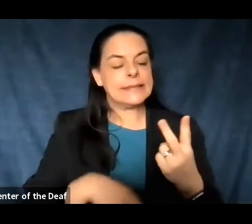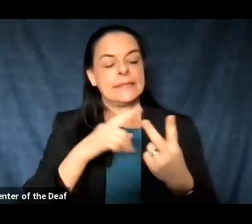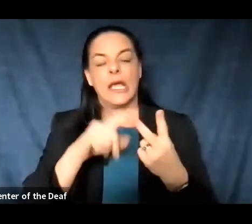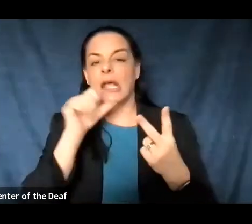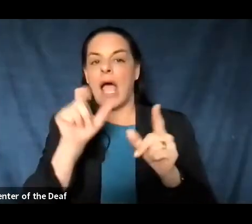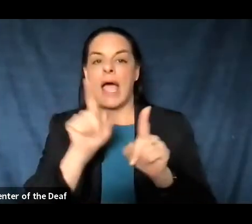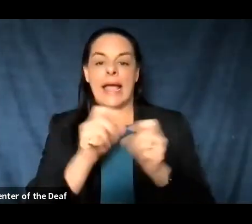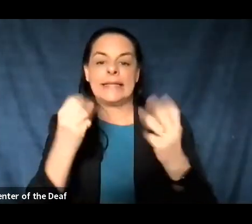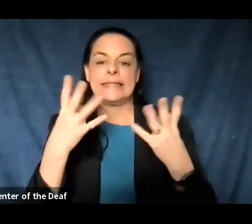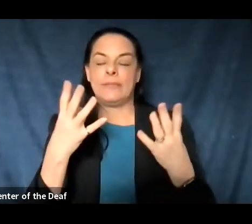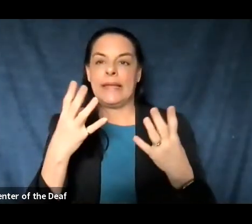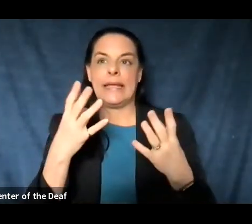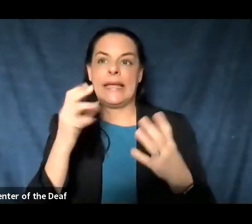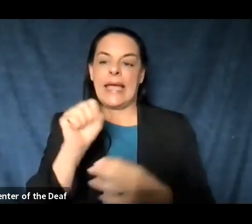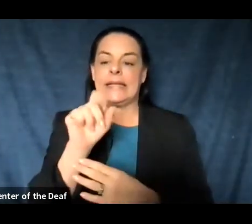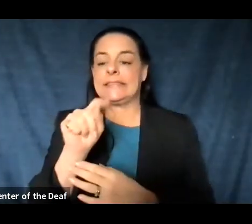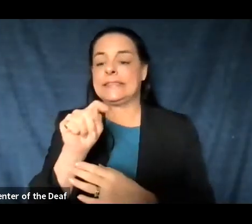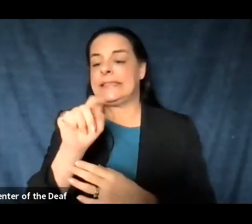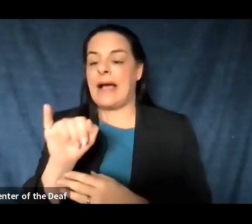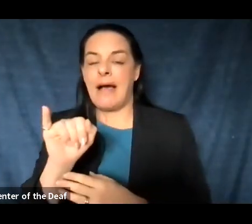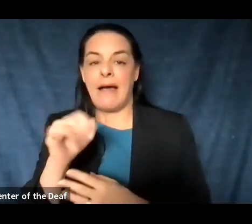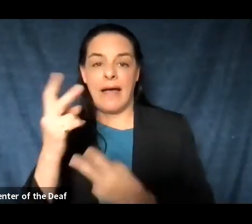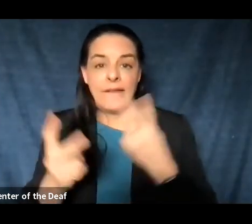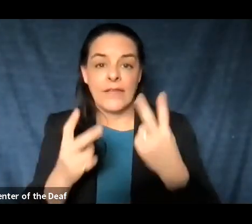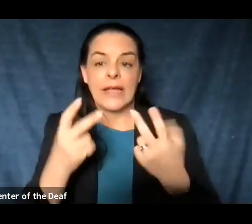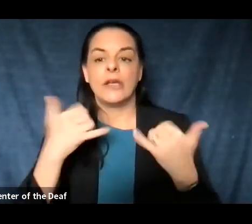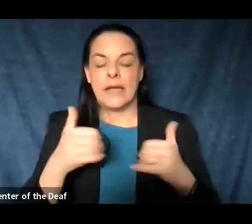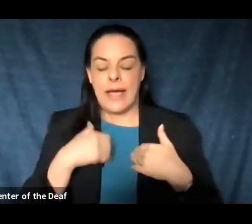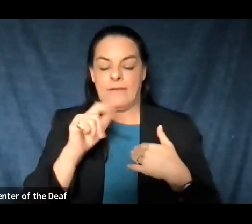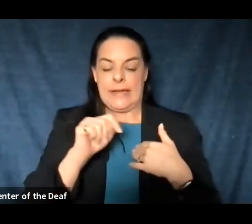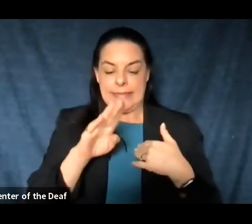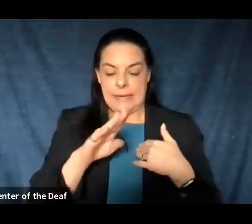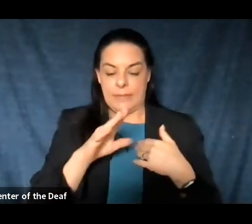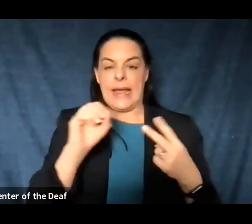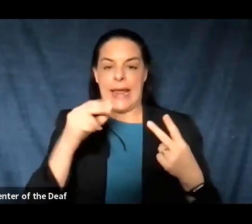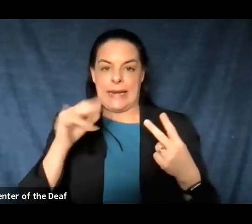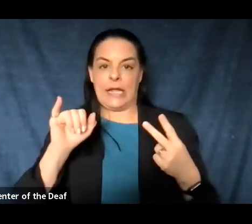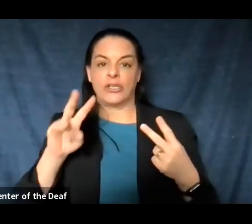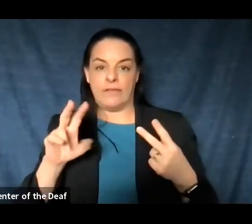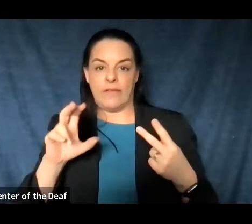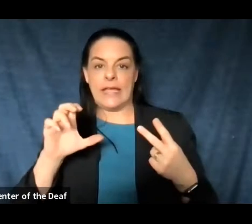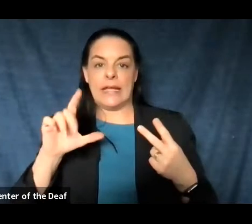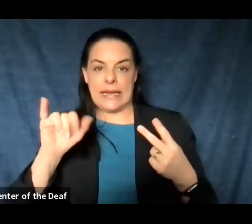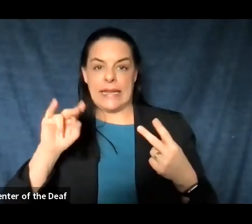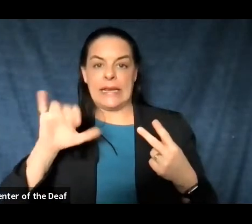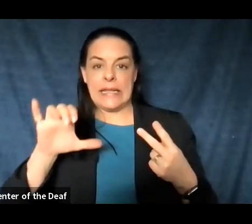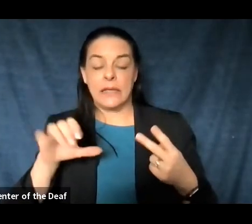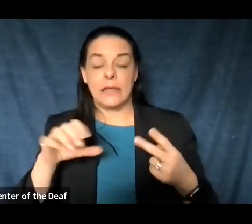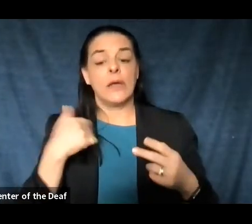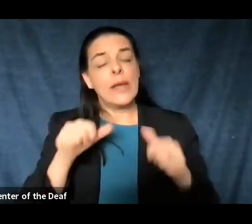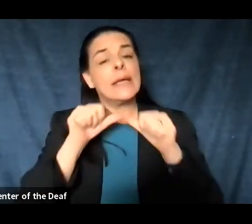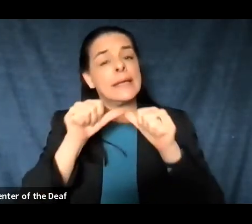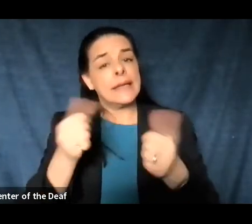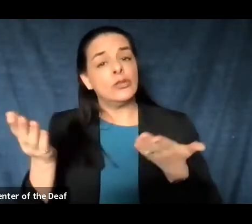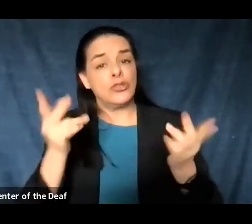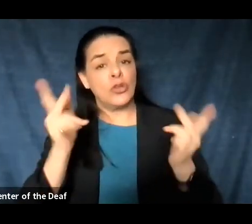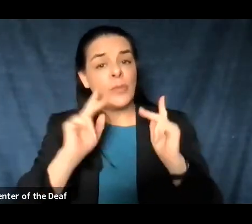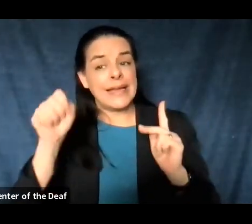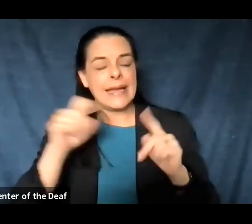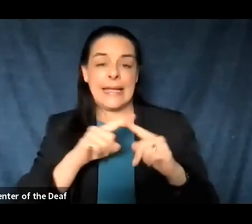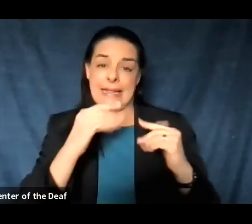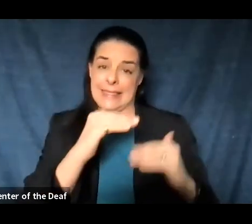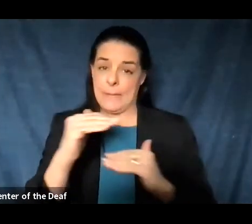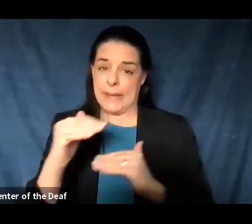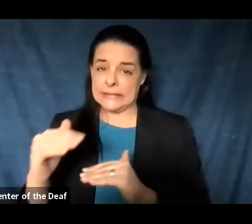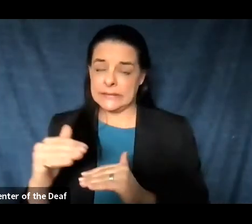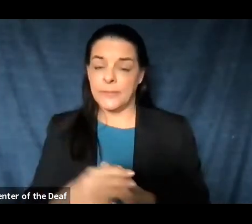STI visits. We continue to have our TB clinic and our HIV clinic. So we are continuing to serve people in a limited capacity. And some